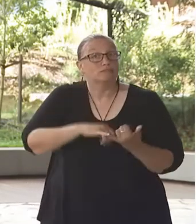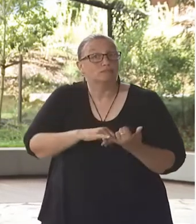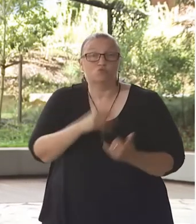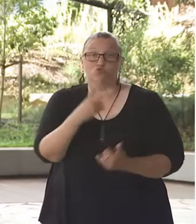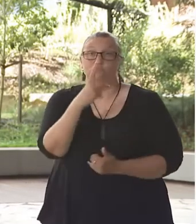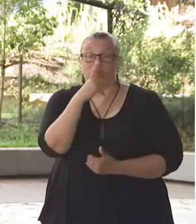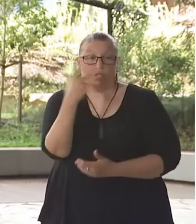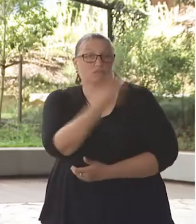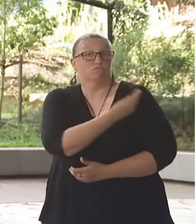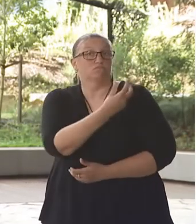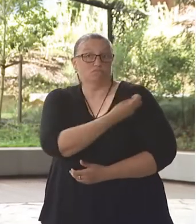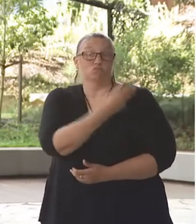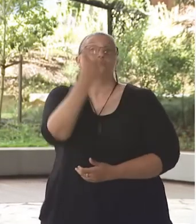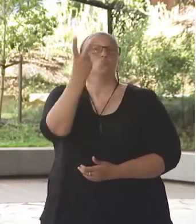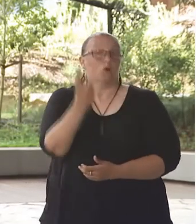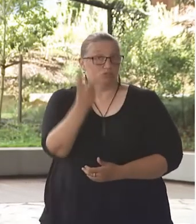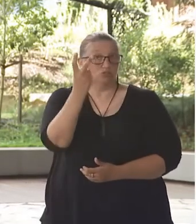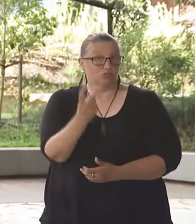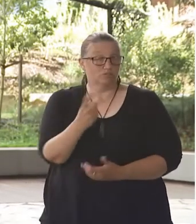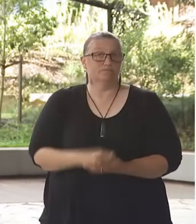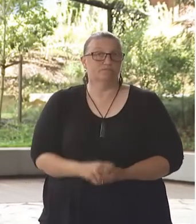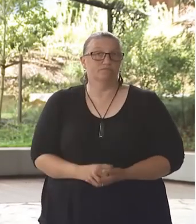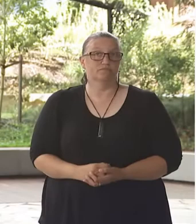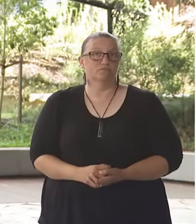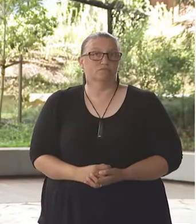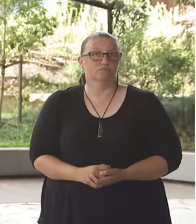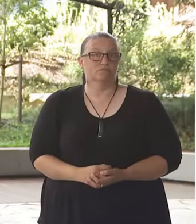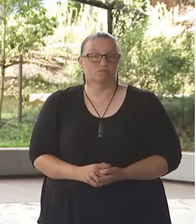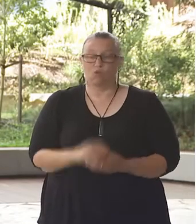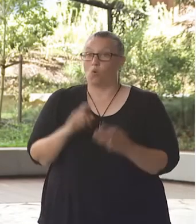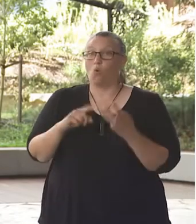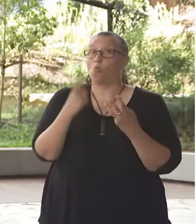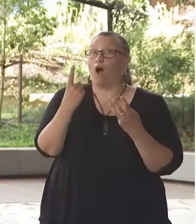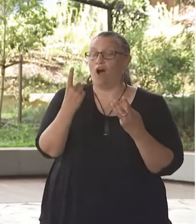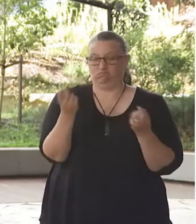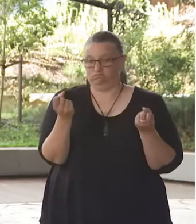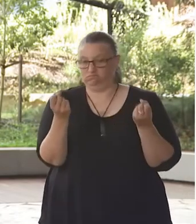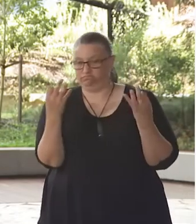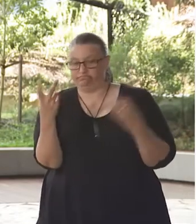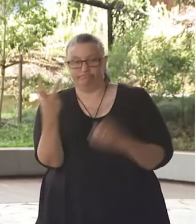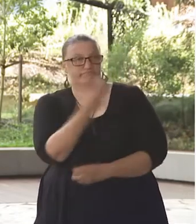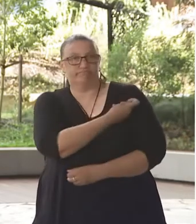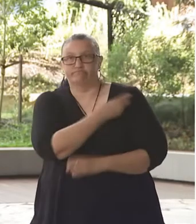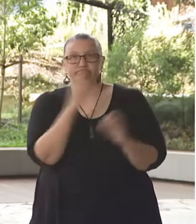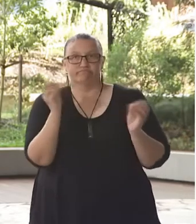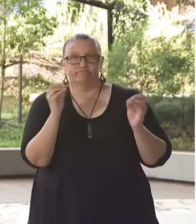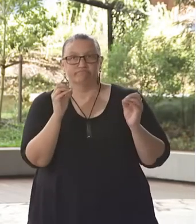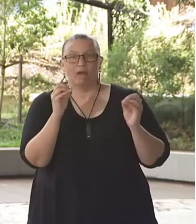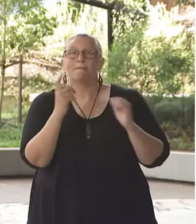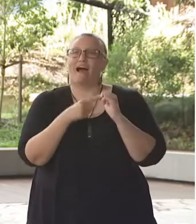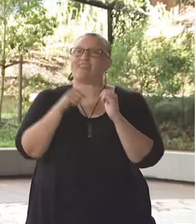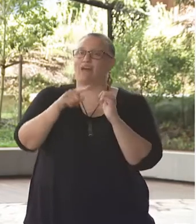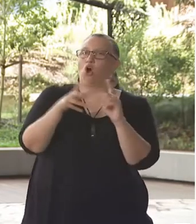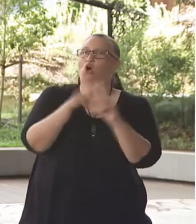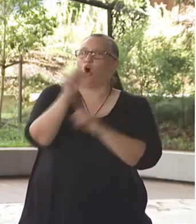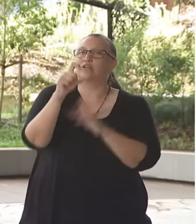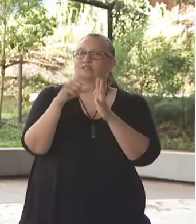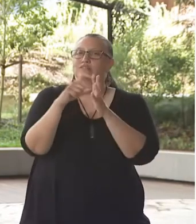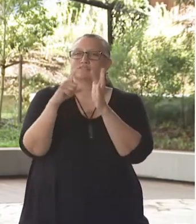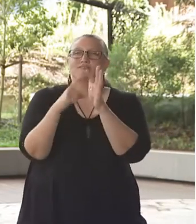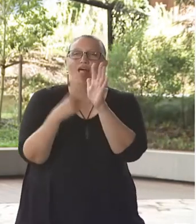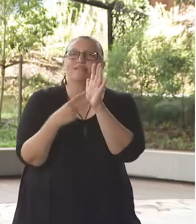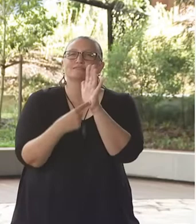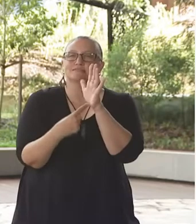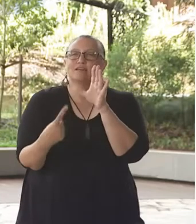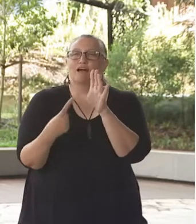of vaccine. 1 had no record of vaccination, and we know that that strain was Delta. And in one of the